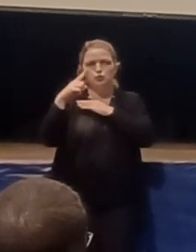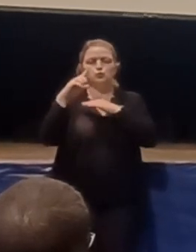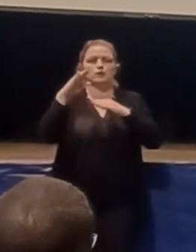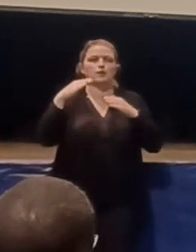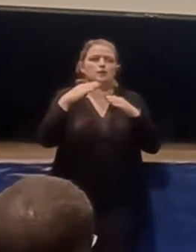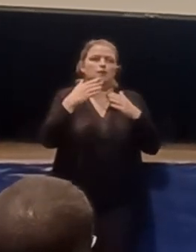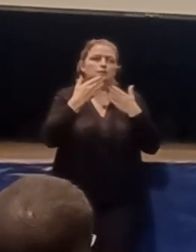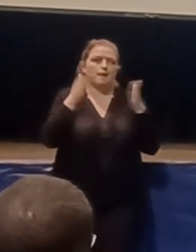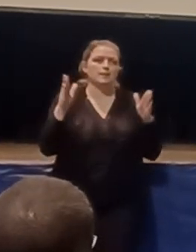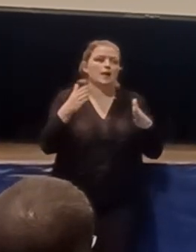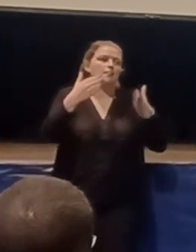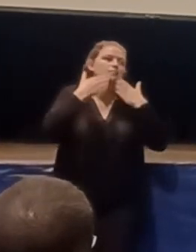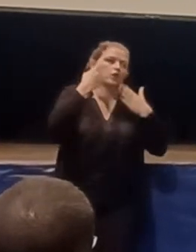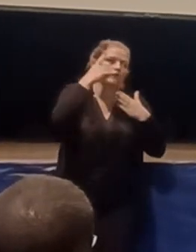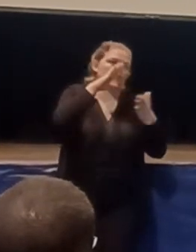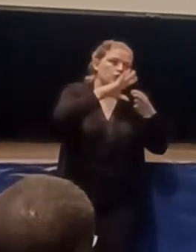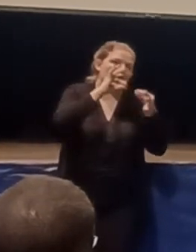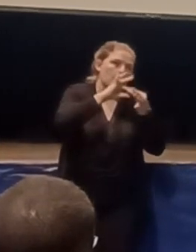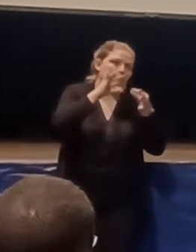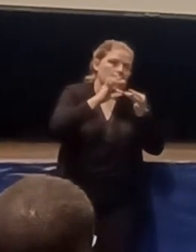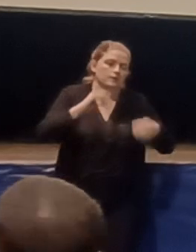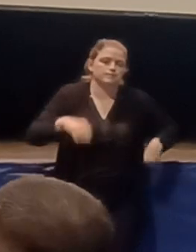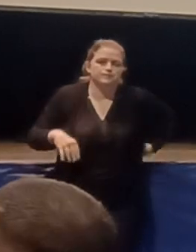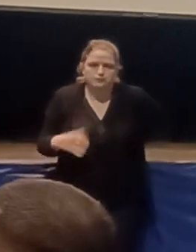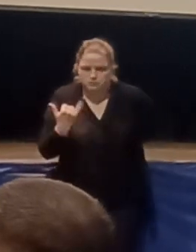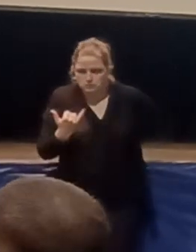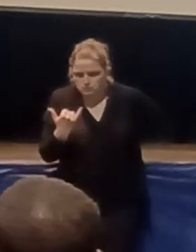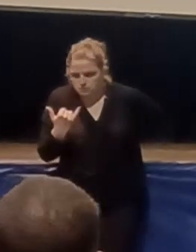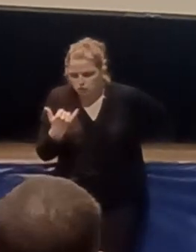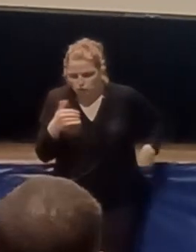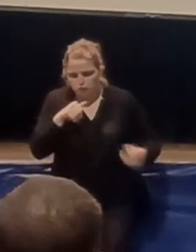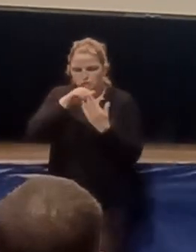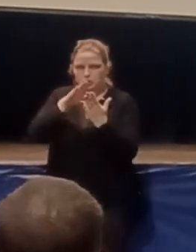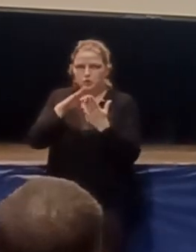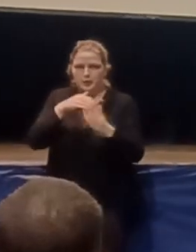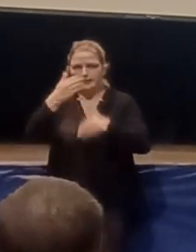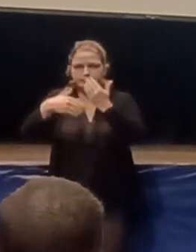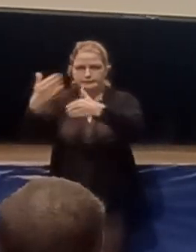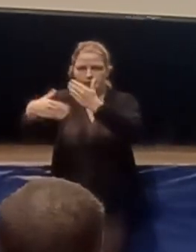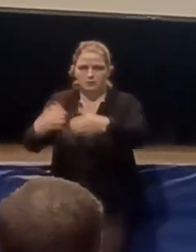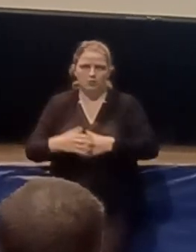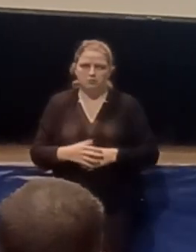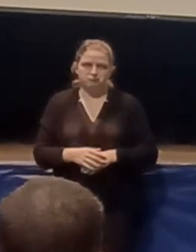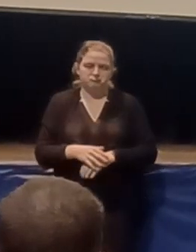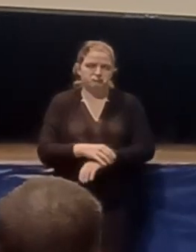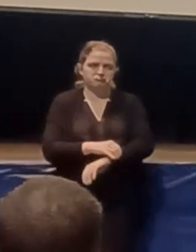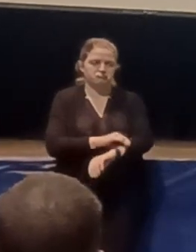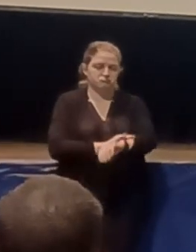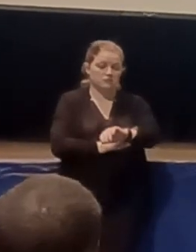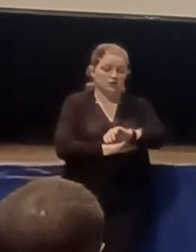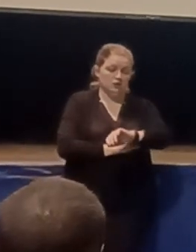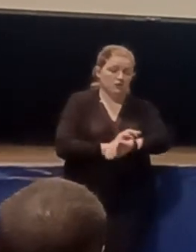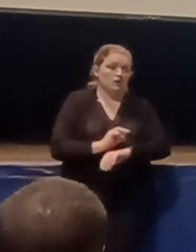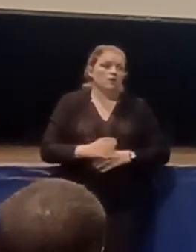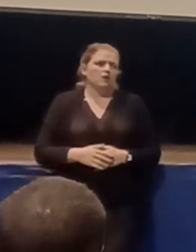Thank you, Kurt, for your comments. So I'll try to address them quickly so that we can get to the other comments.